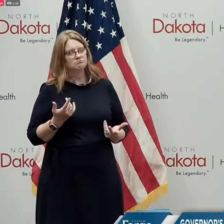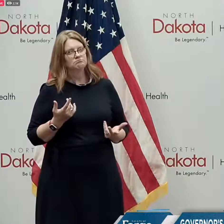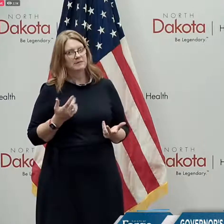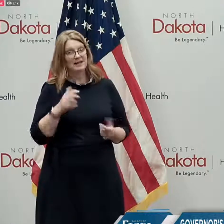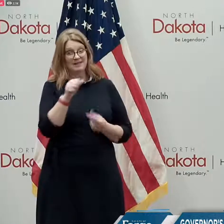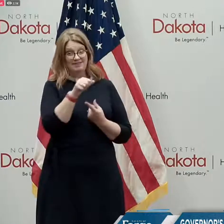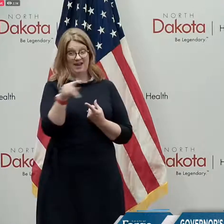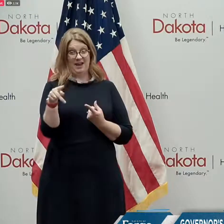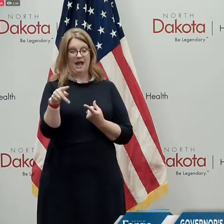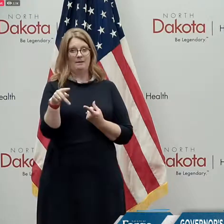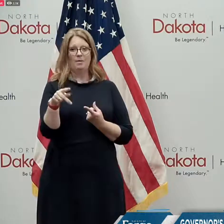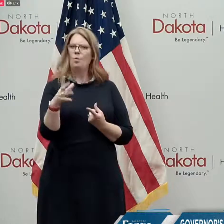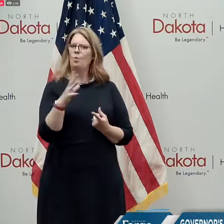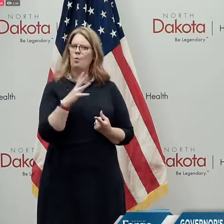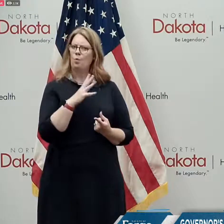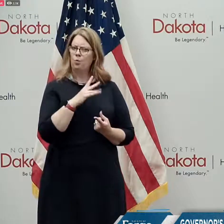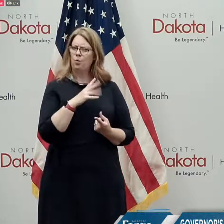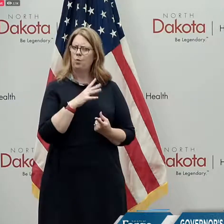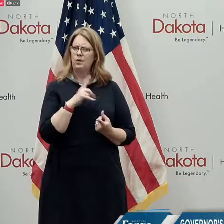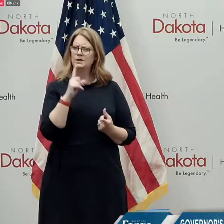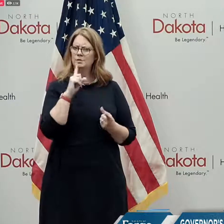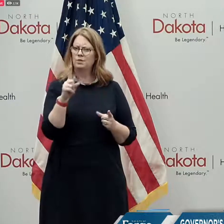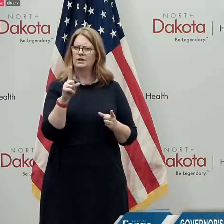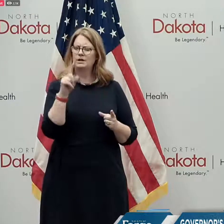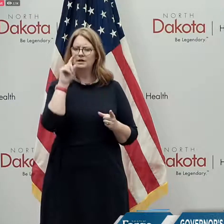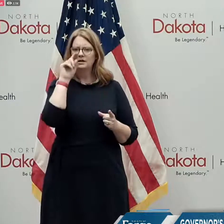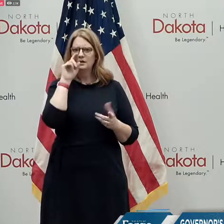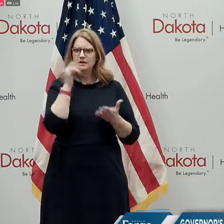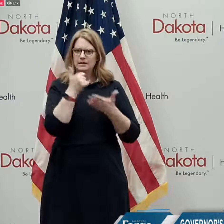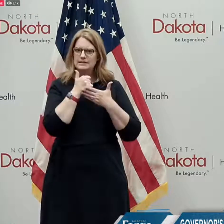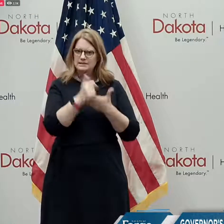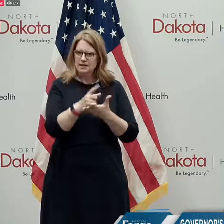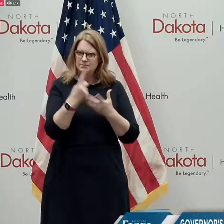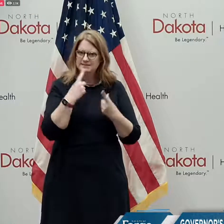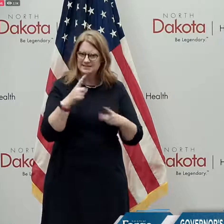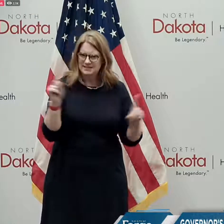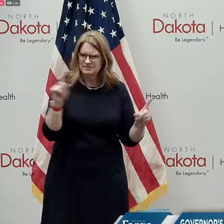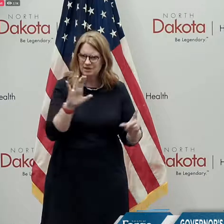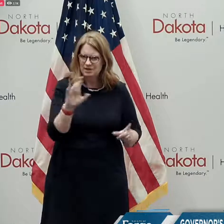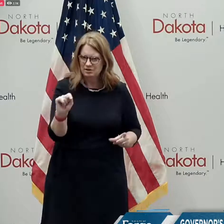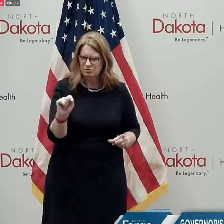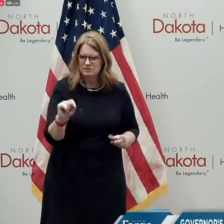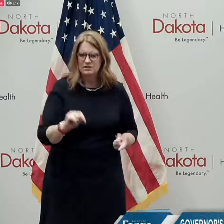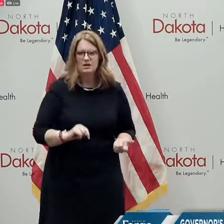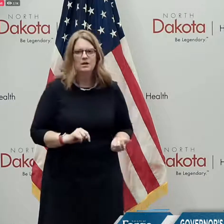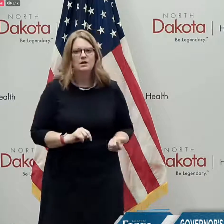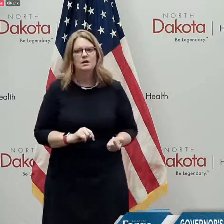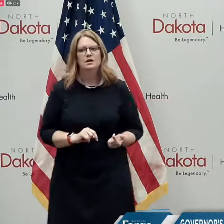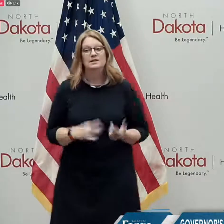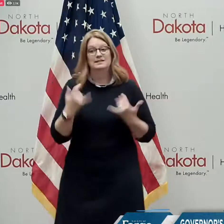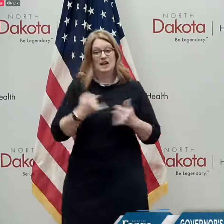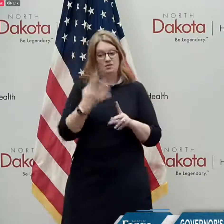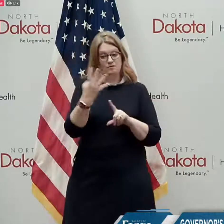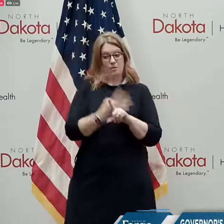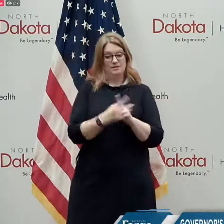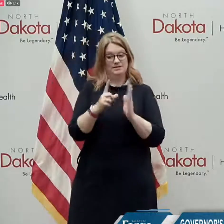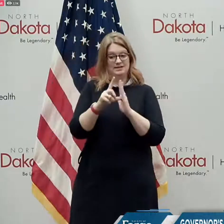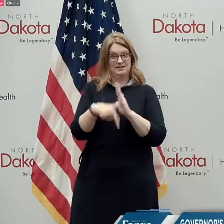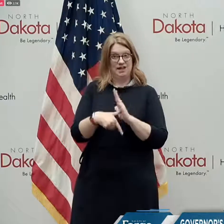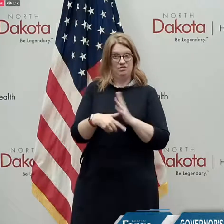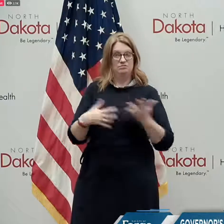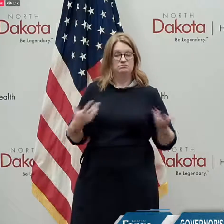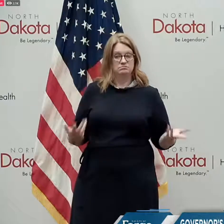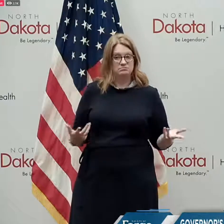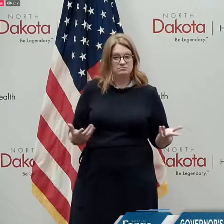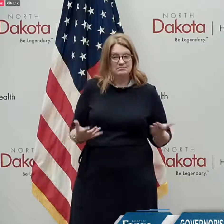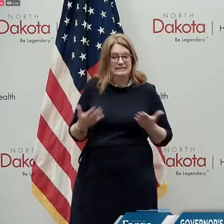very important contributor in the success that we've had with contact tracing. So today, 4 months later, we talk about